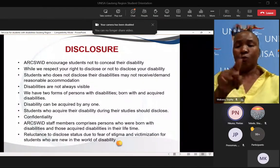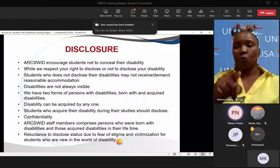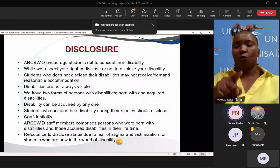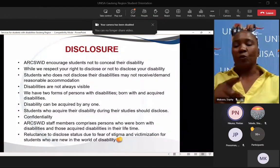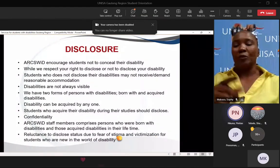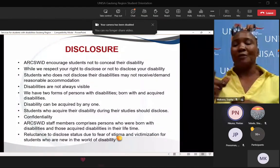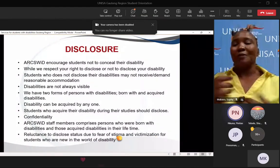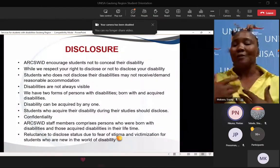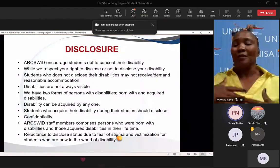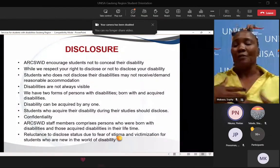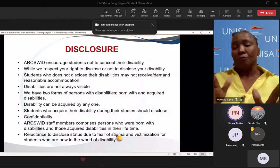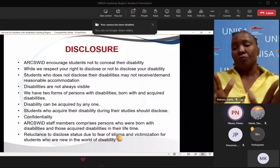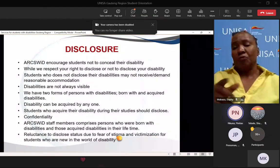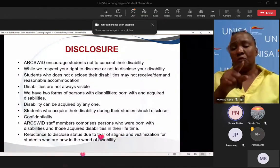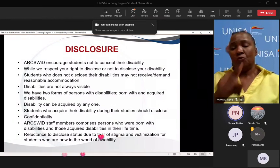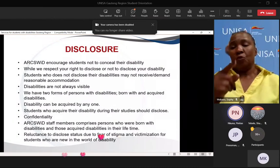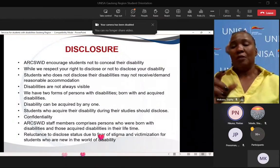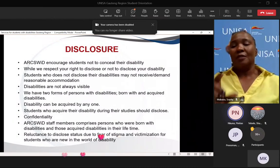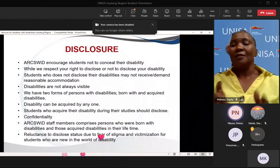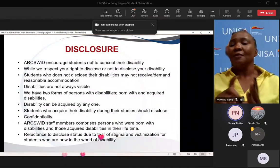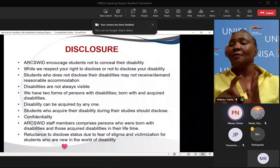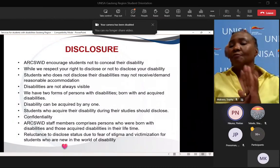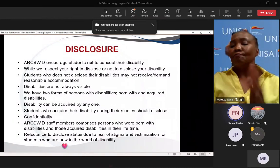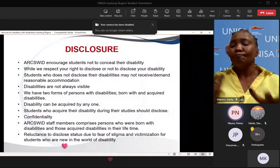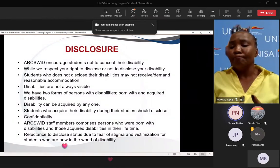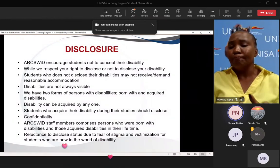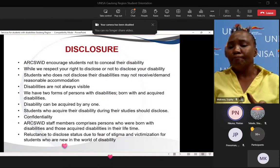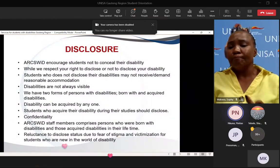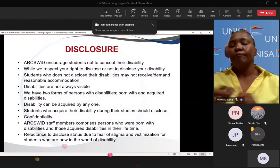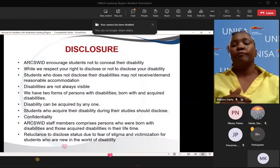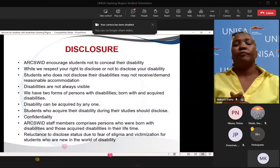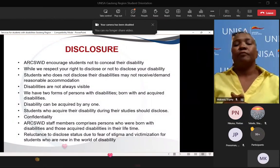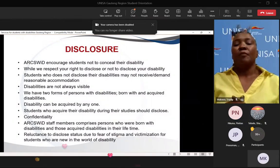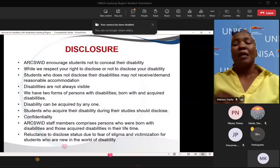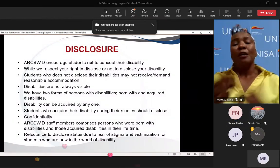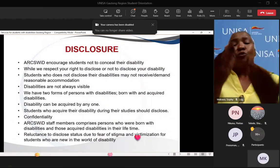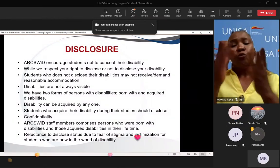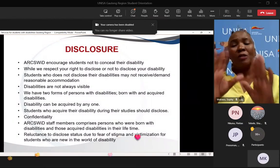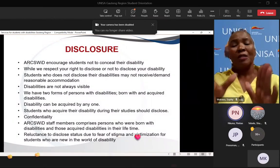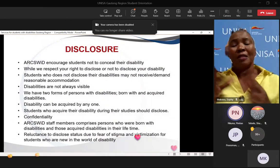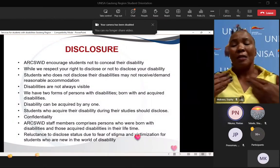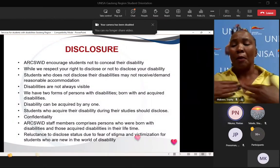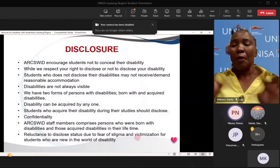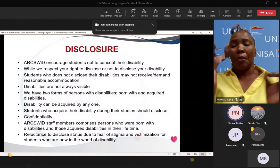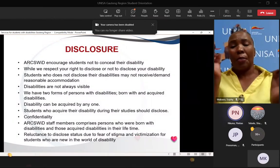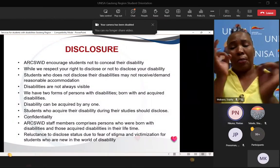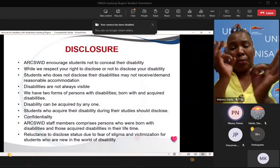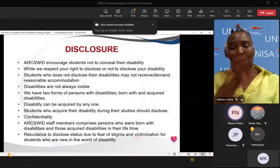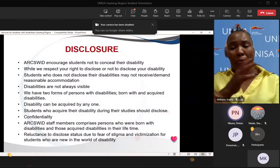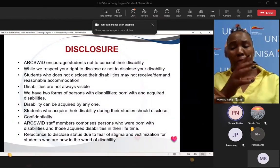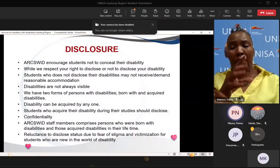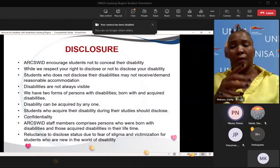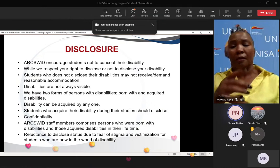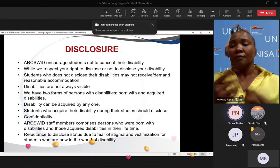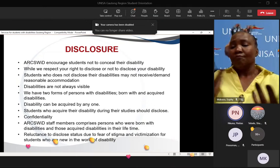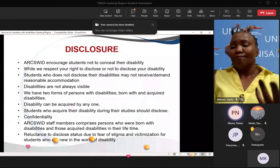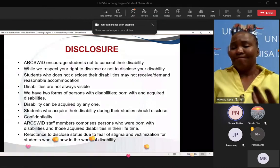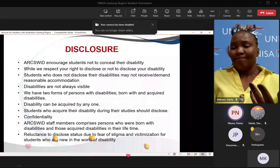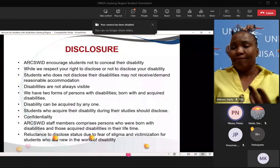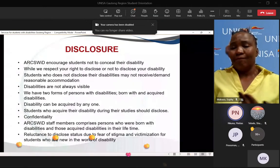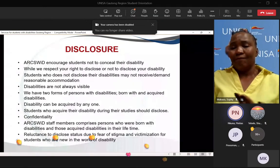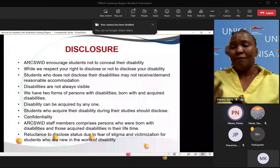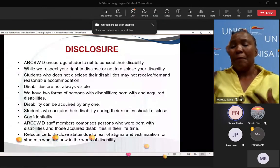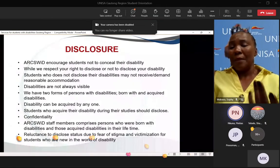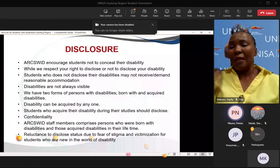a student to disclose or not to disclose it separately should the answer does not disclose their disabilities may not